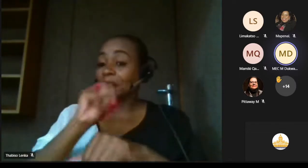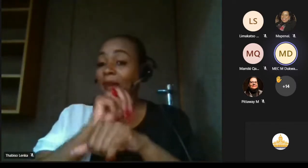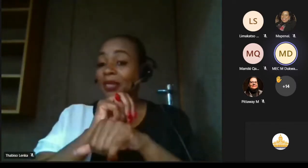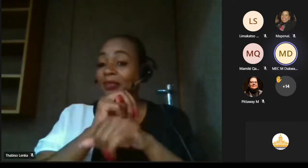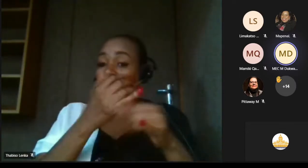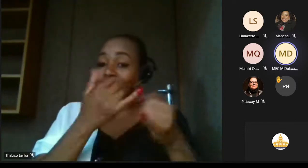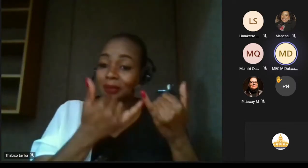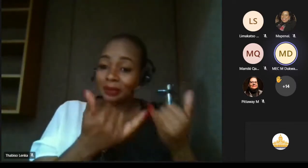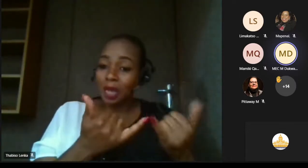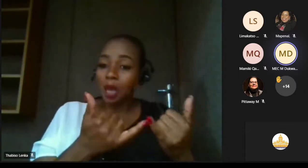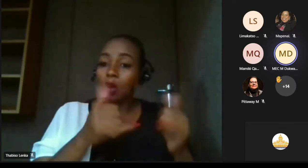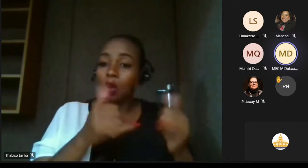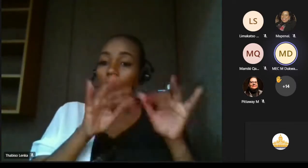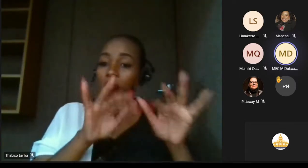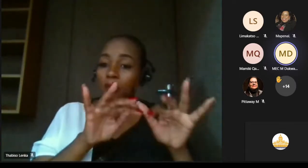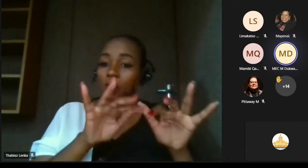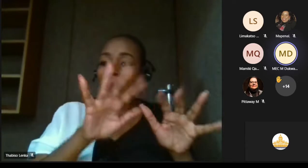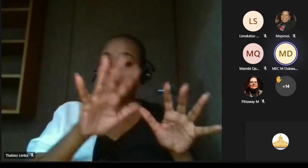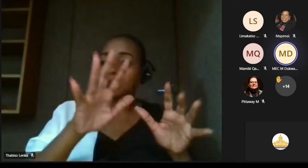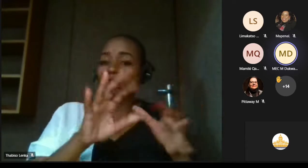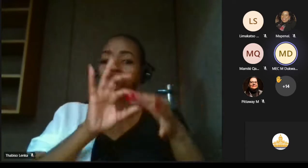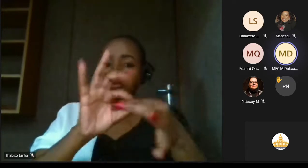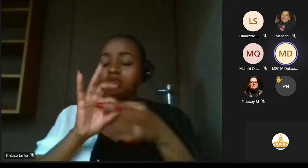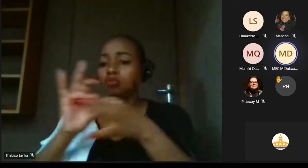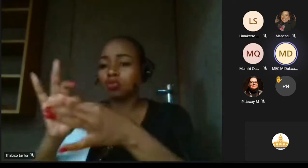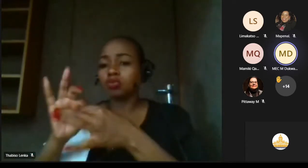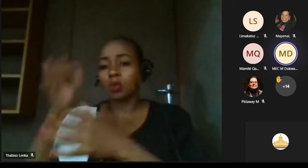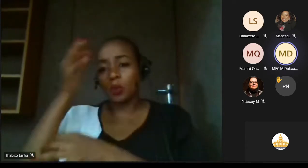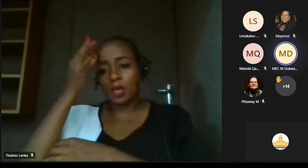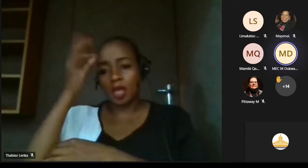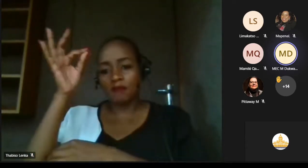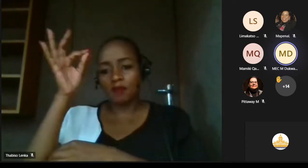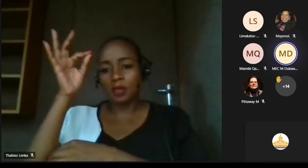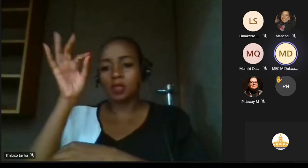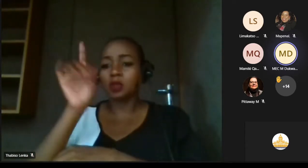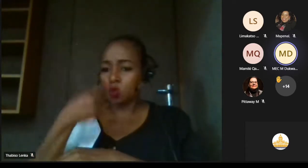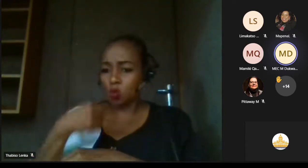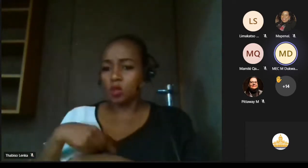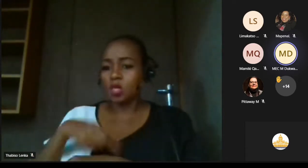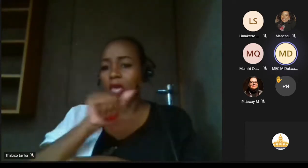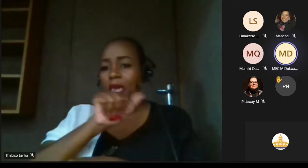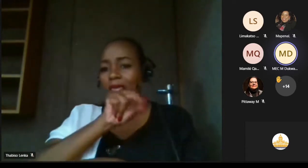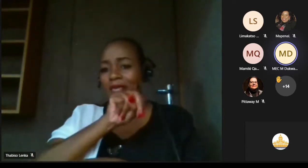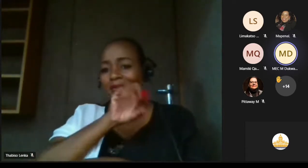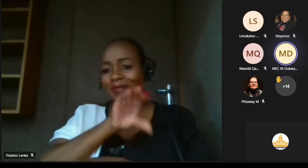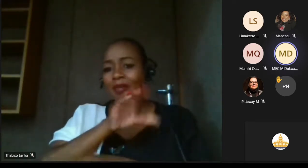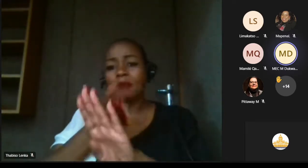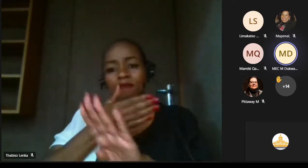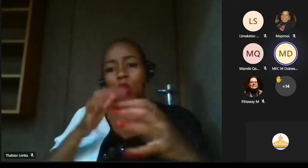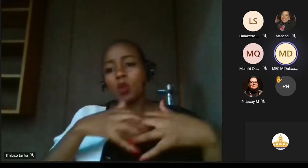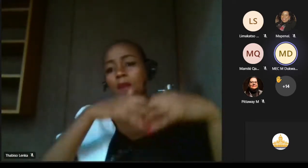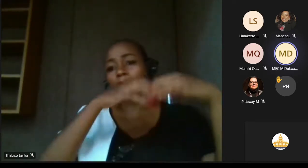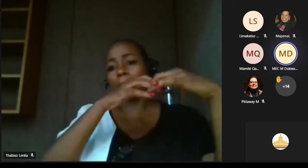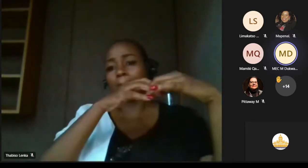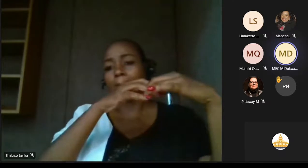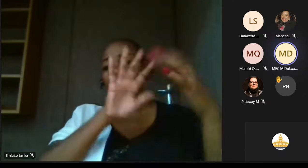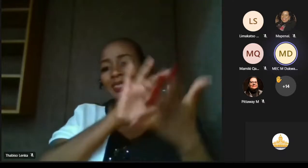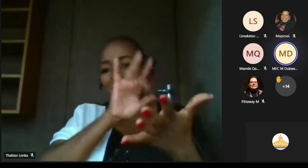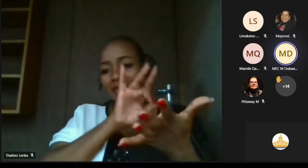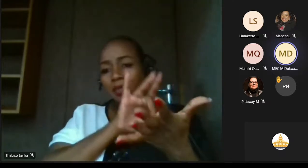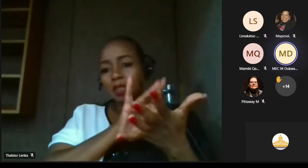our people engage with government. It was a deliberate design of the ANC government to establish a decentralized